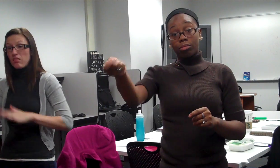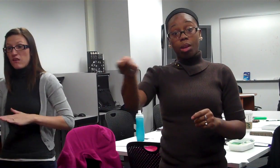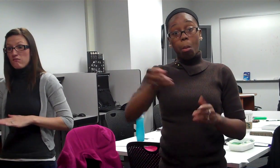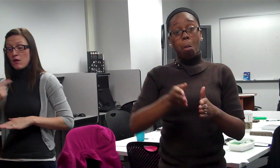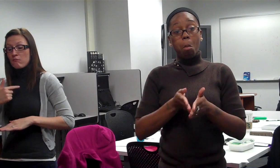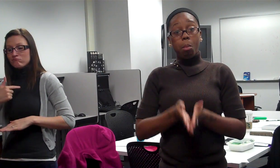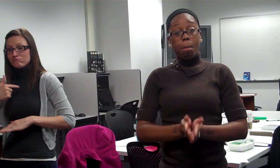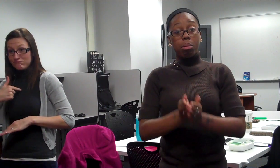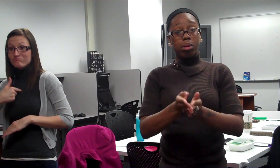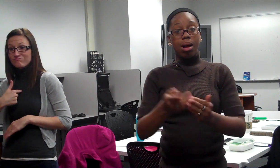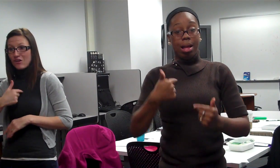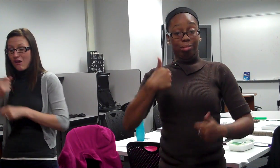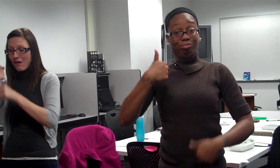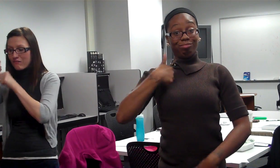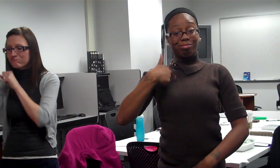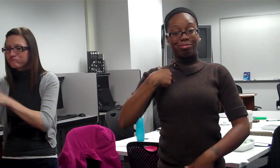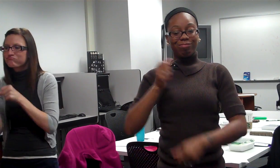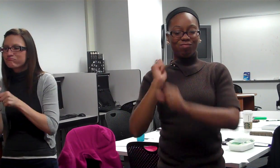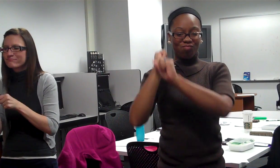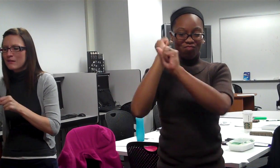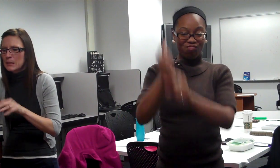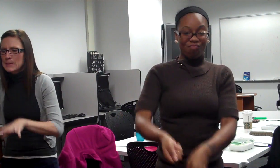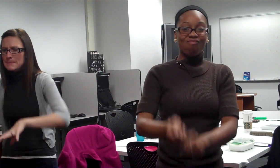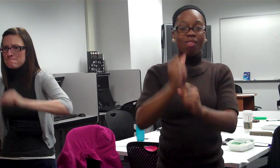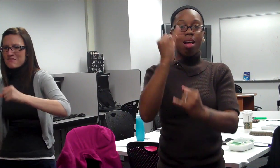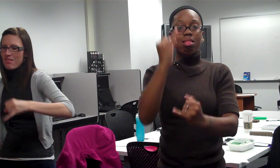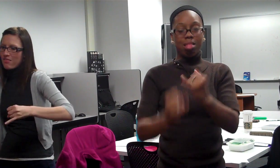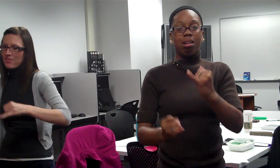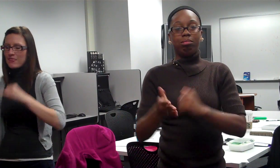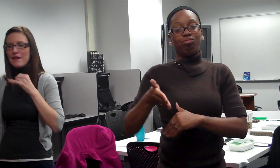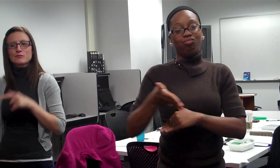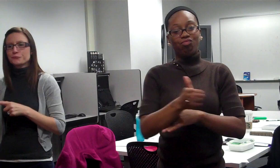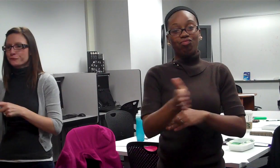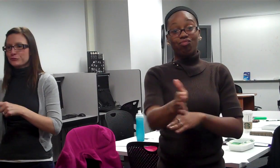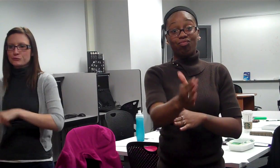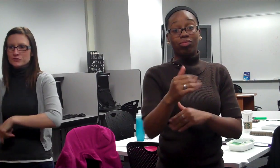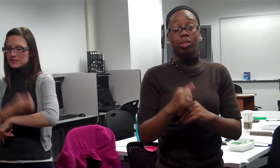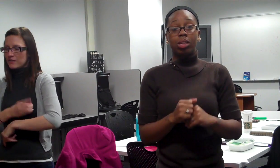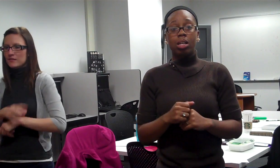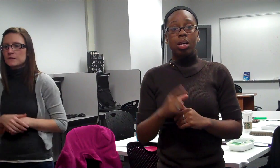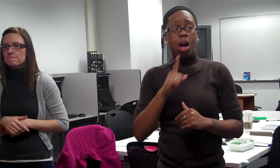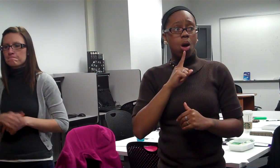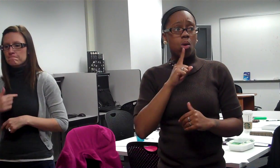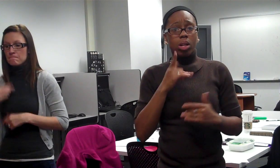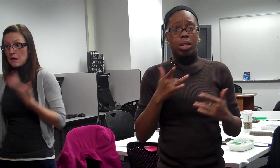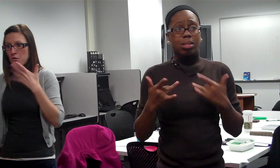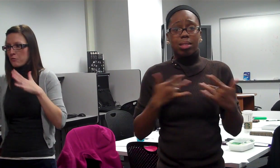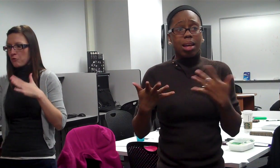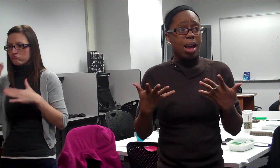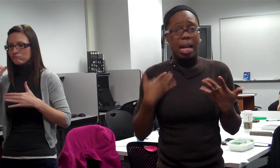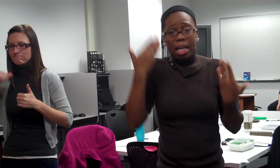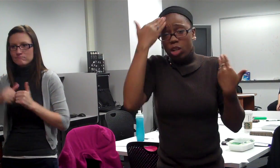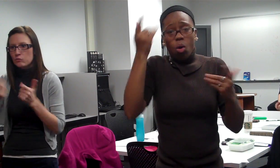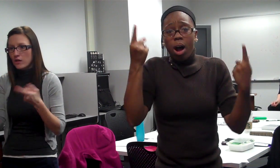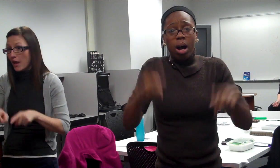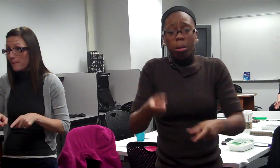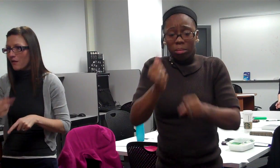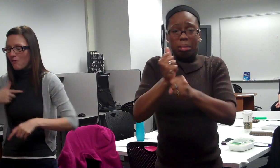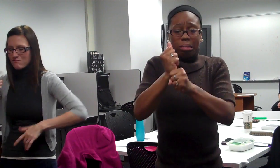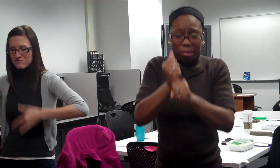last fish. And I didn't even know what happened. I was so excited I almost dropped my pole in the water. It was a bass, so it